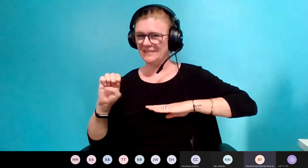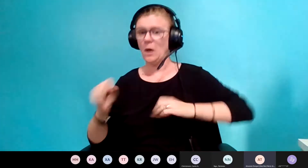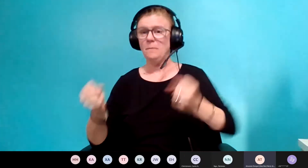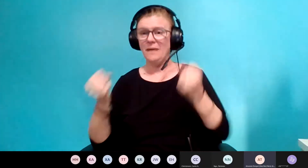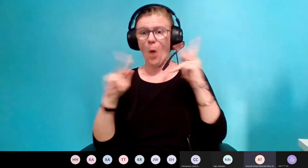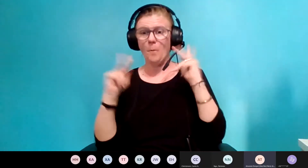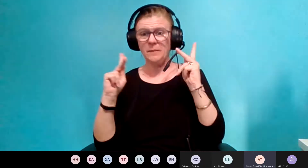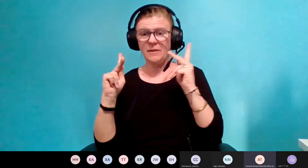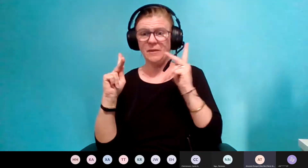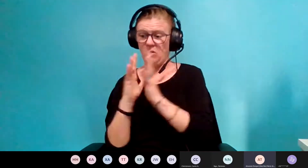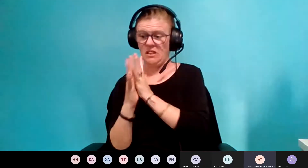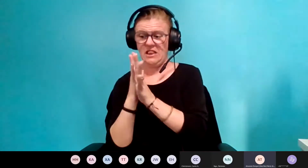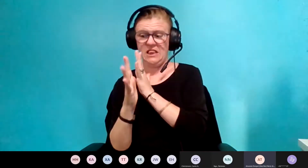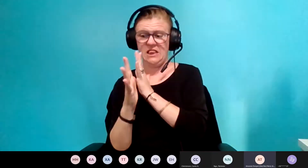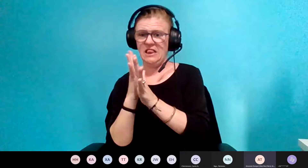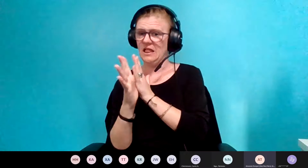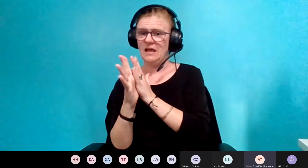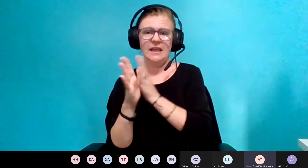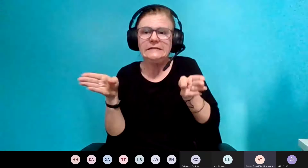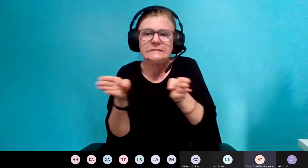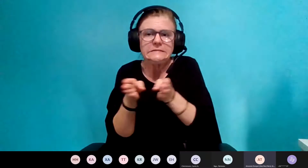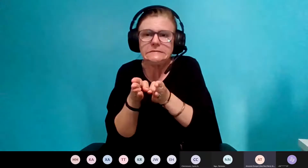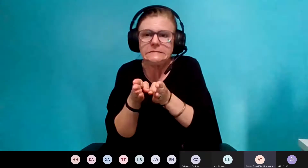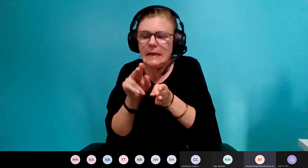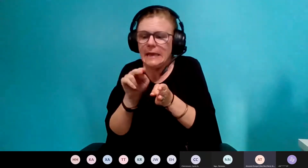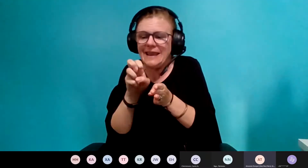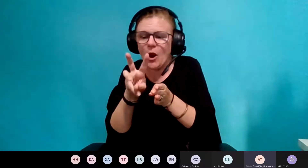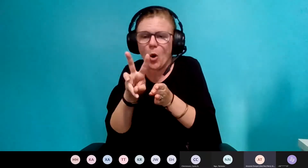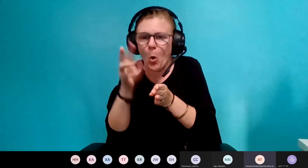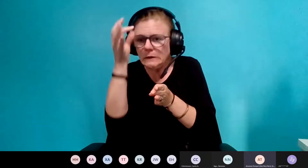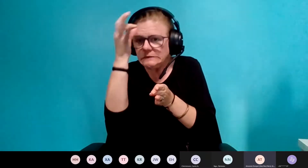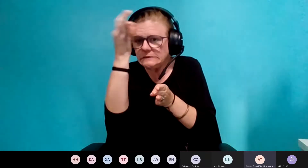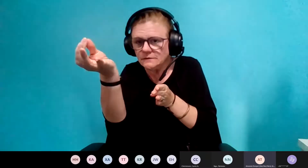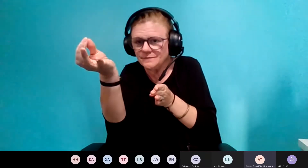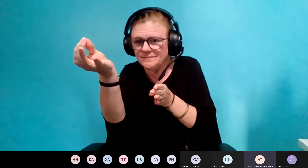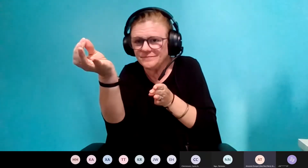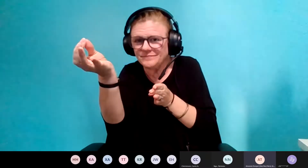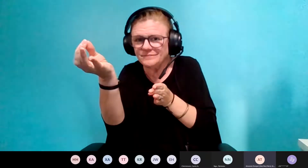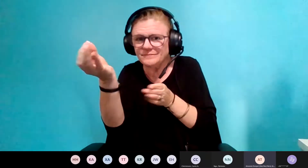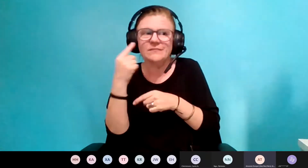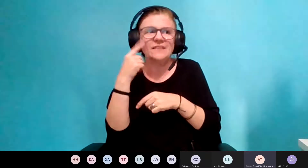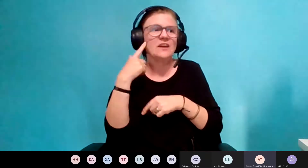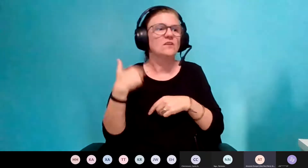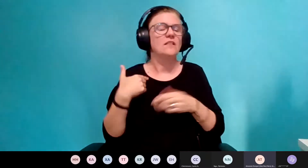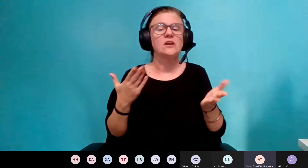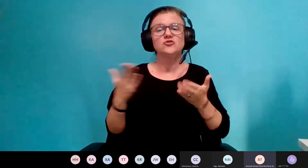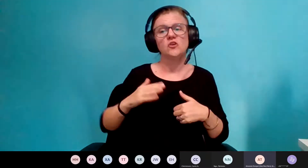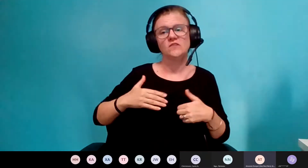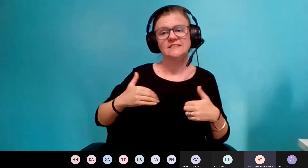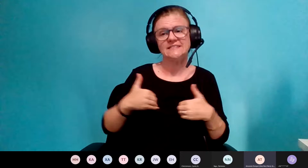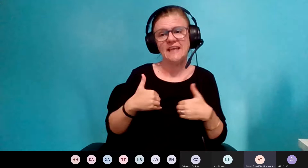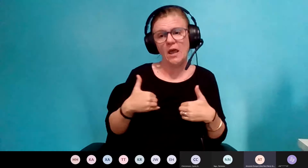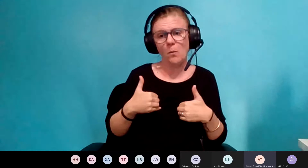coming through, it's often too narrow. So I think of like a service animal